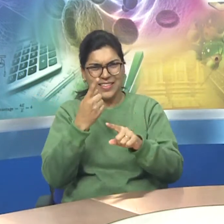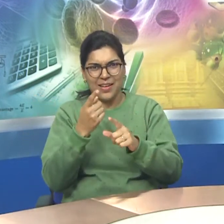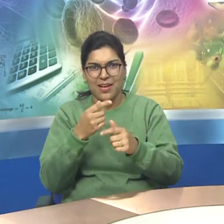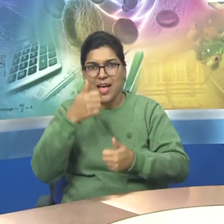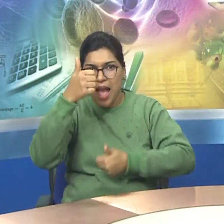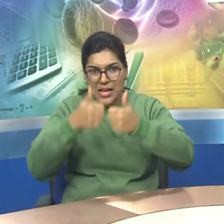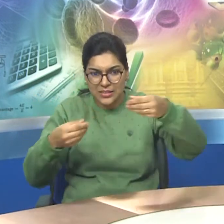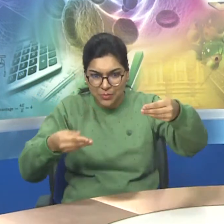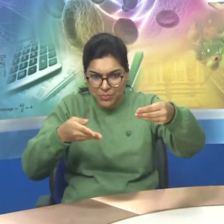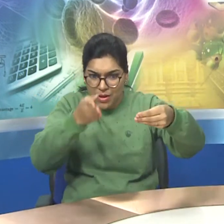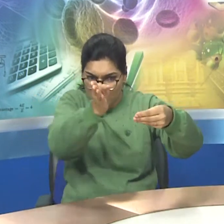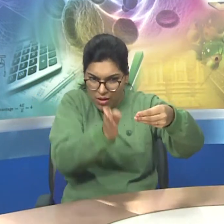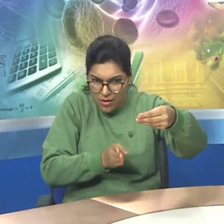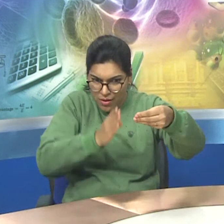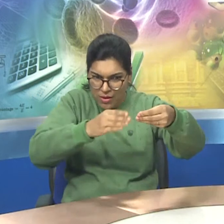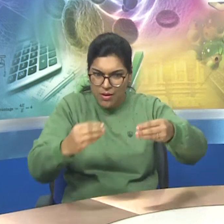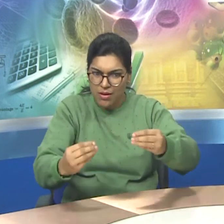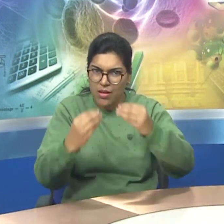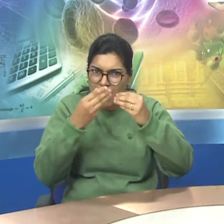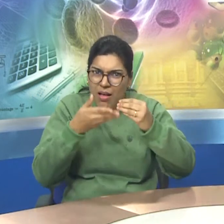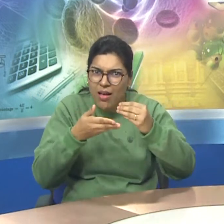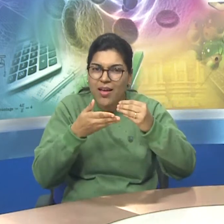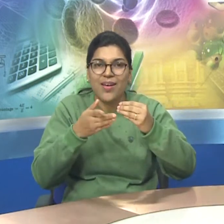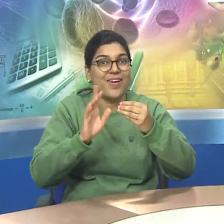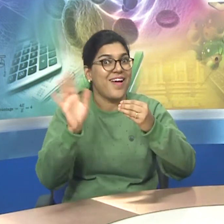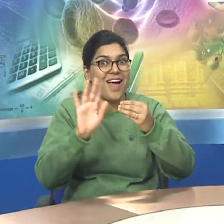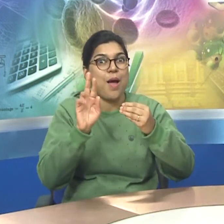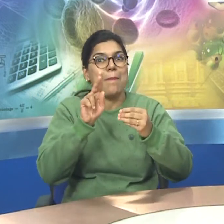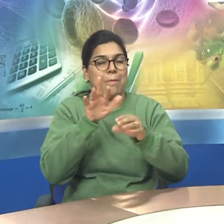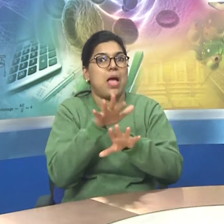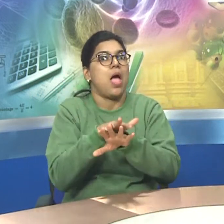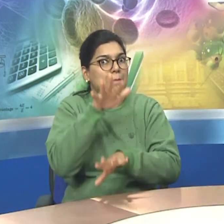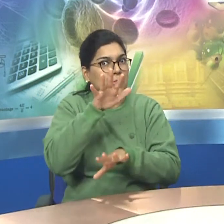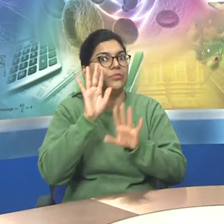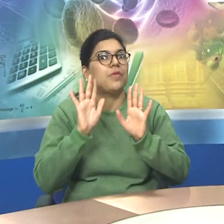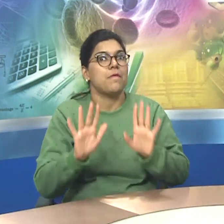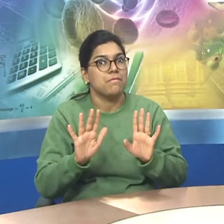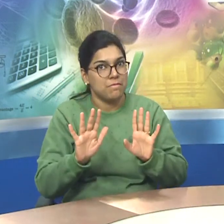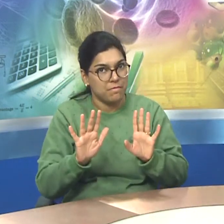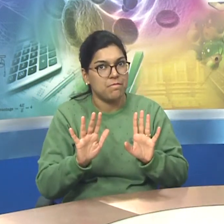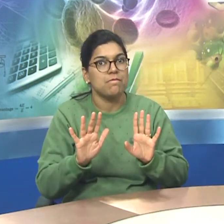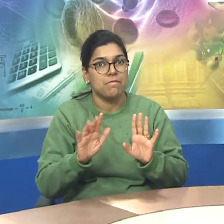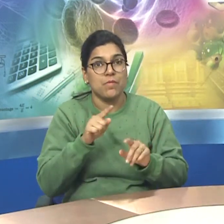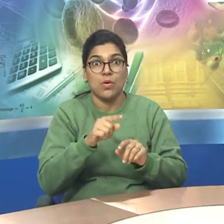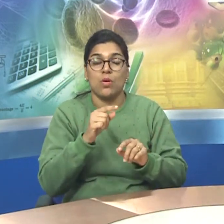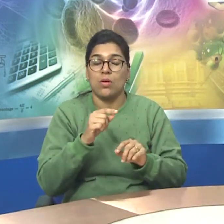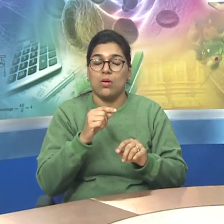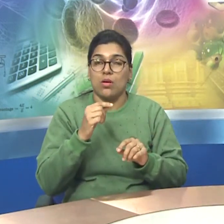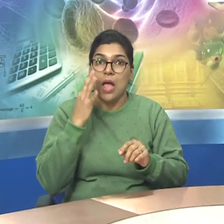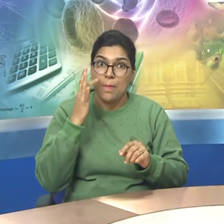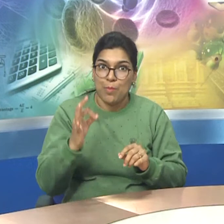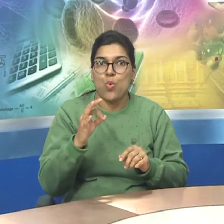So, is it really the piece of cake? No, it is an idiom. It means it has some other meaning.